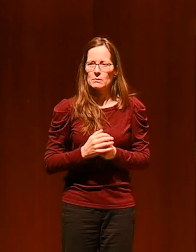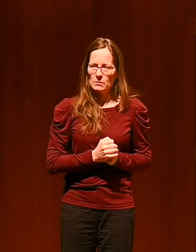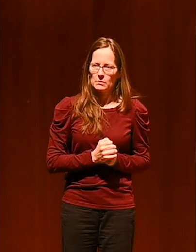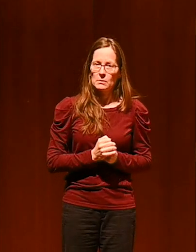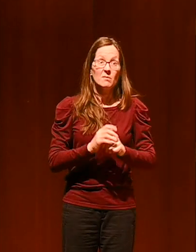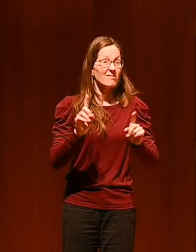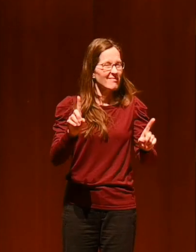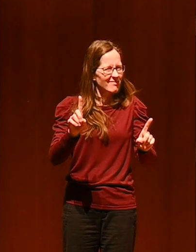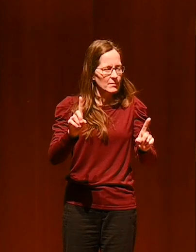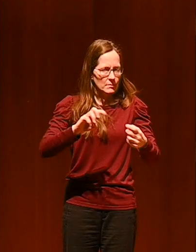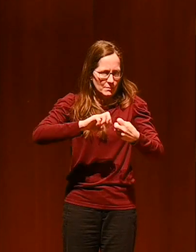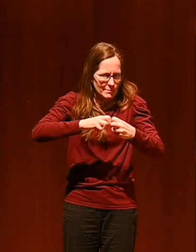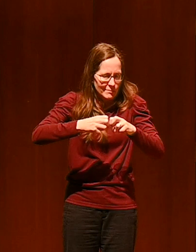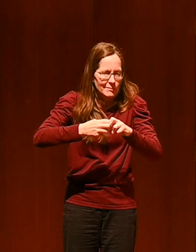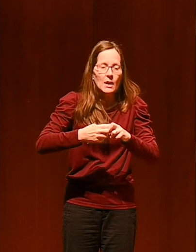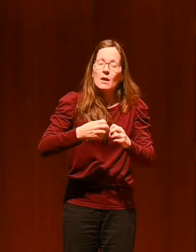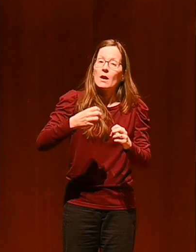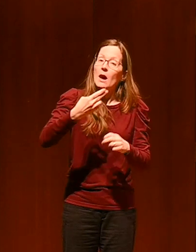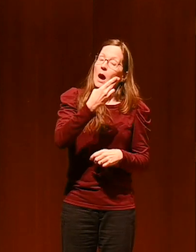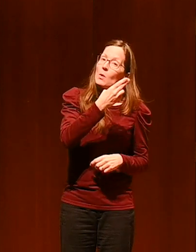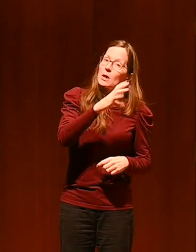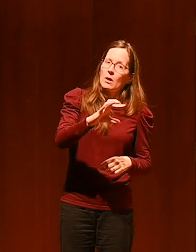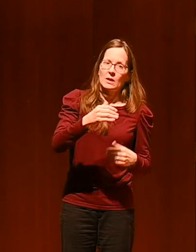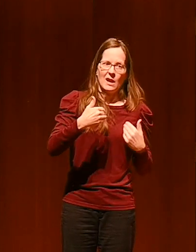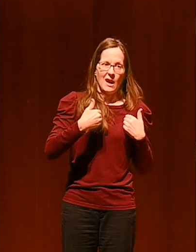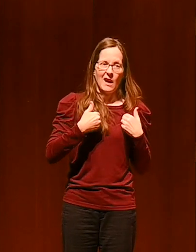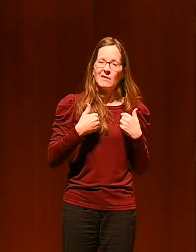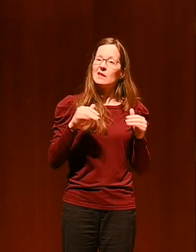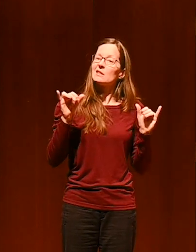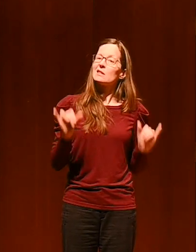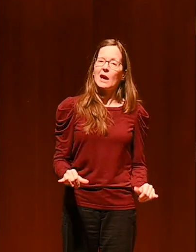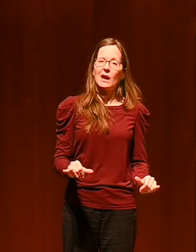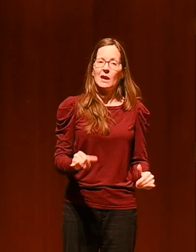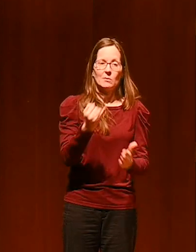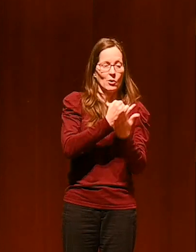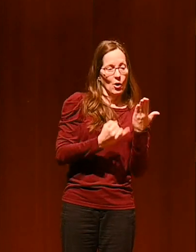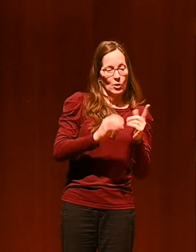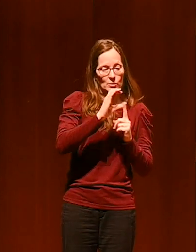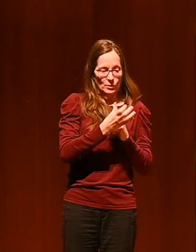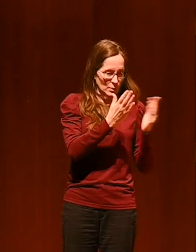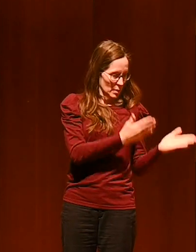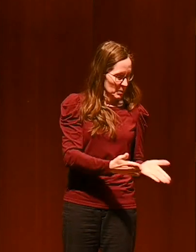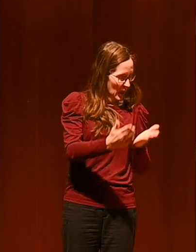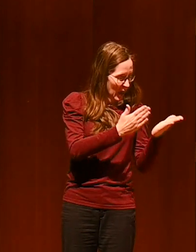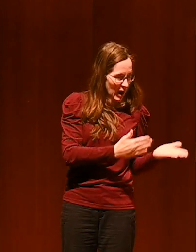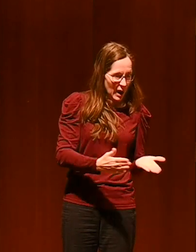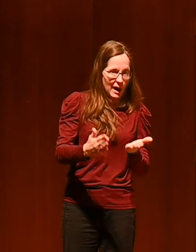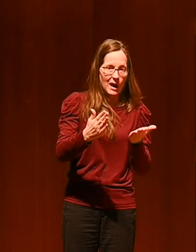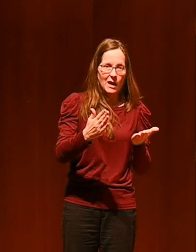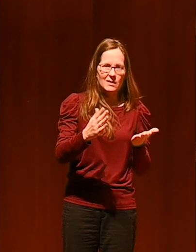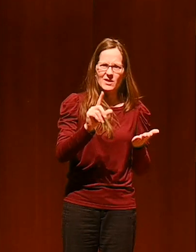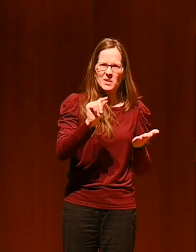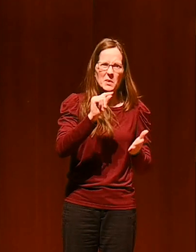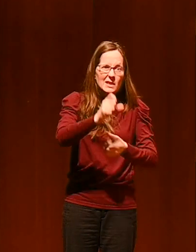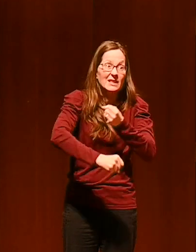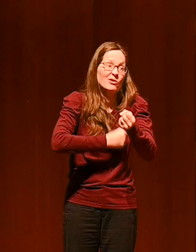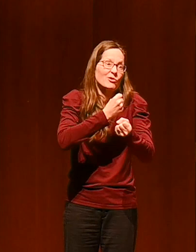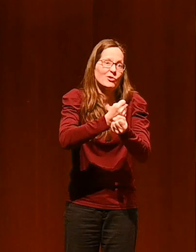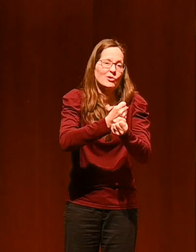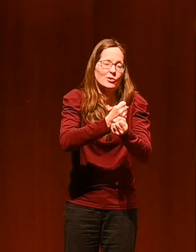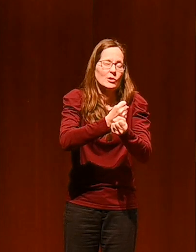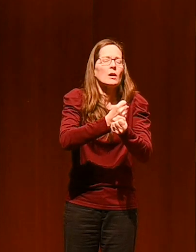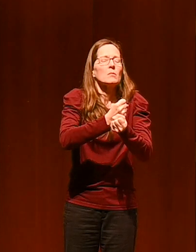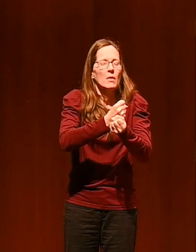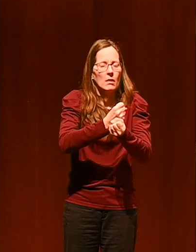its art and culture plan in more than 2 decades. and to help write the next chapter for the